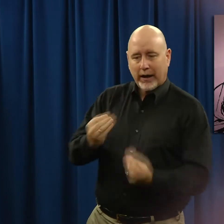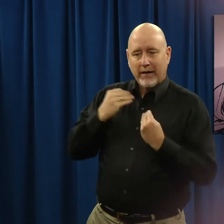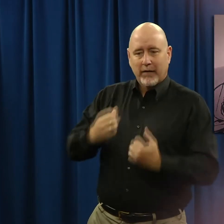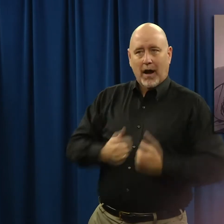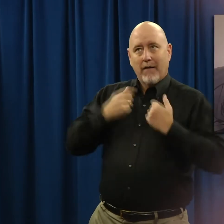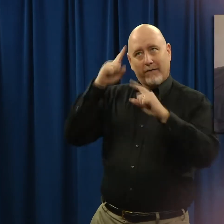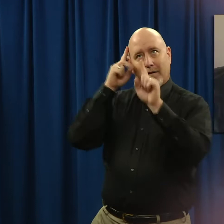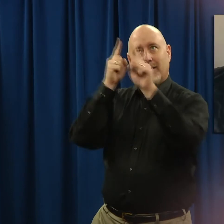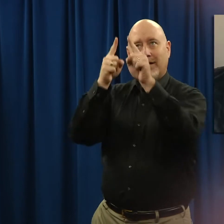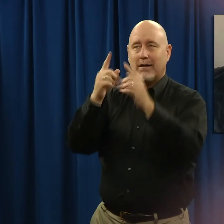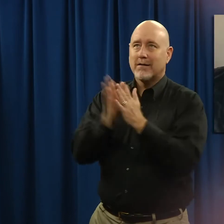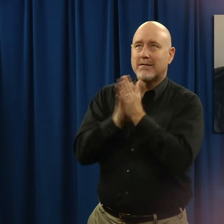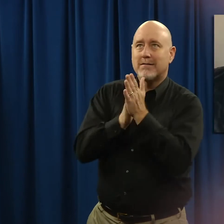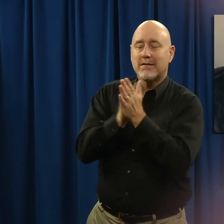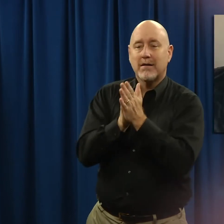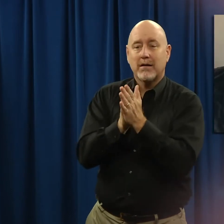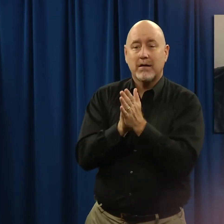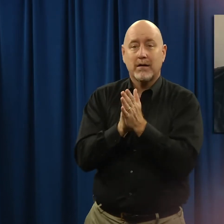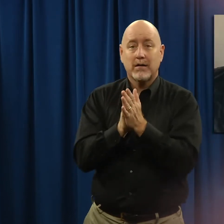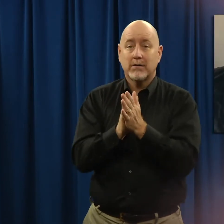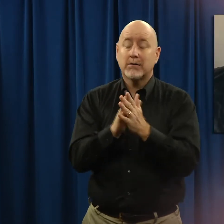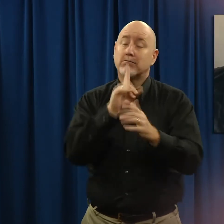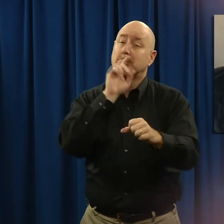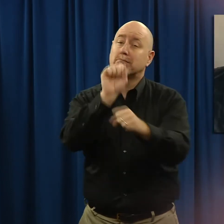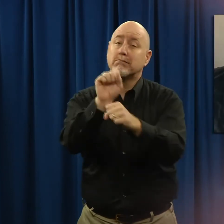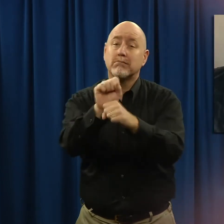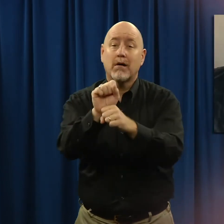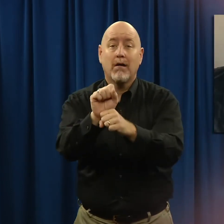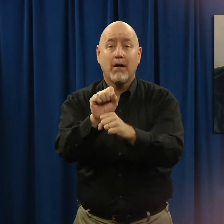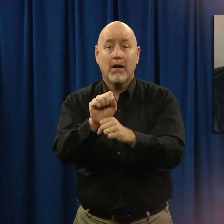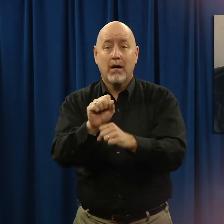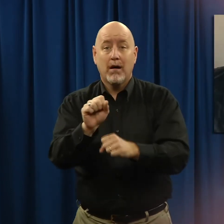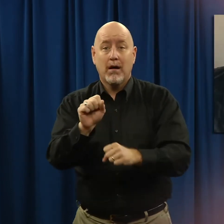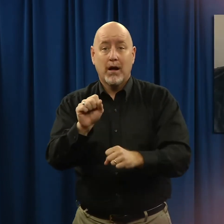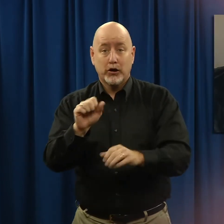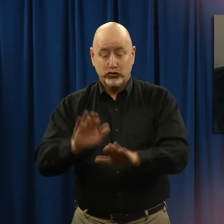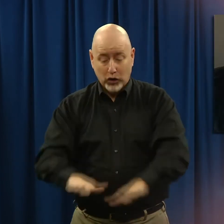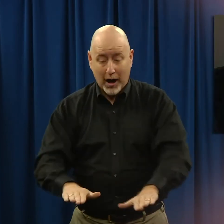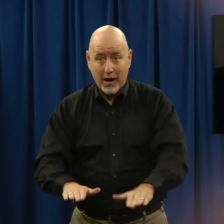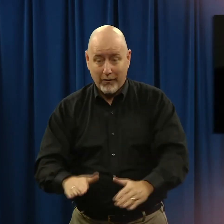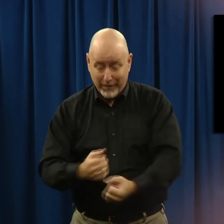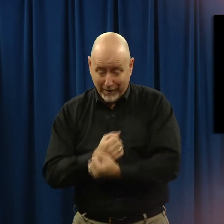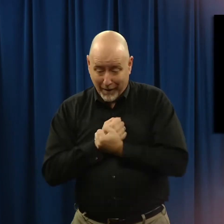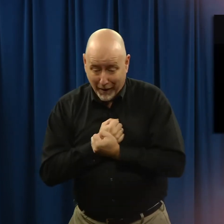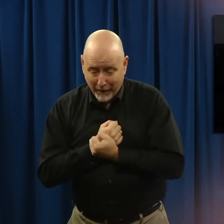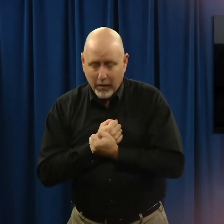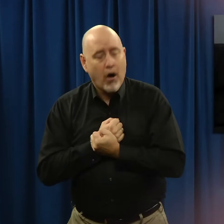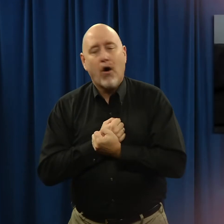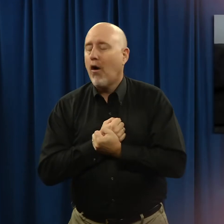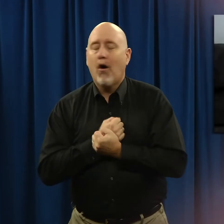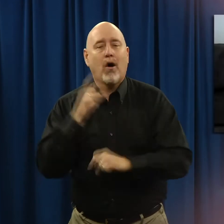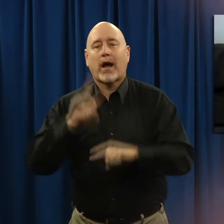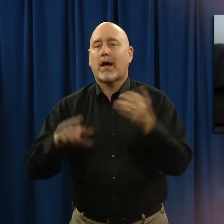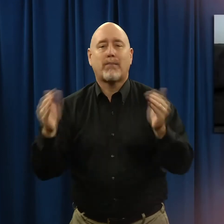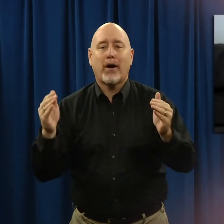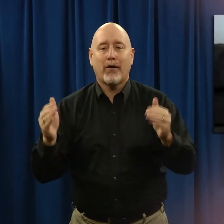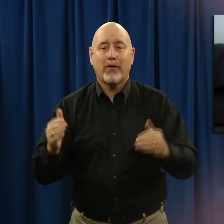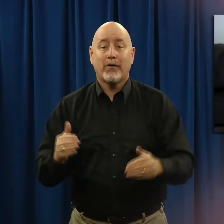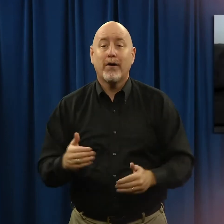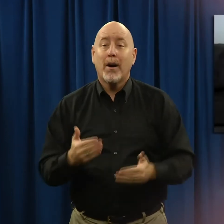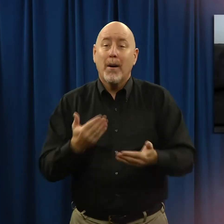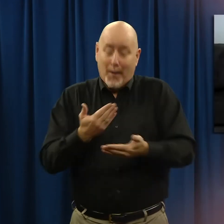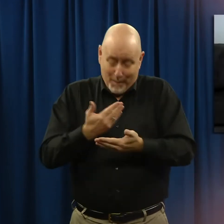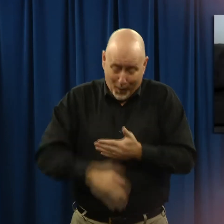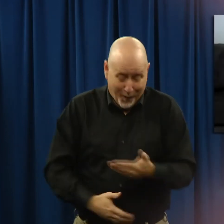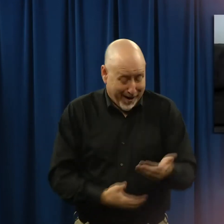In truth, there is nothing that compares to the love of a child. Holding a newborn baby in your arms for